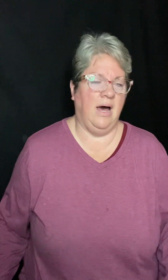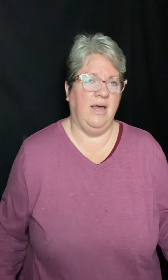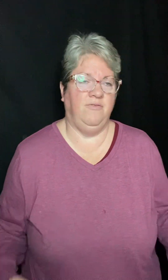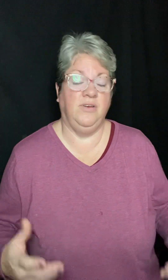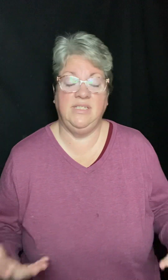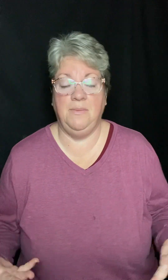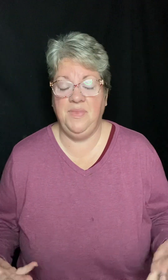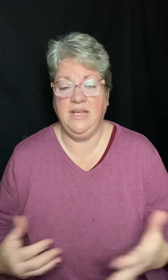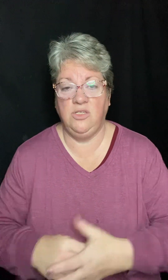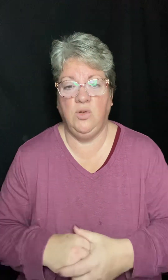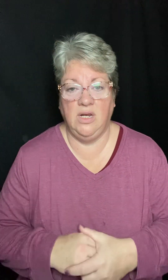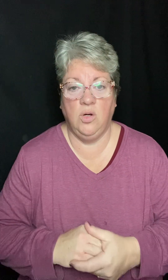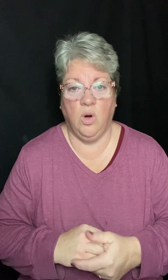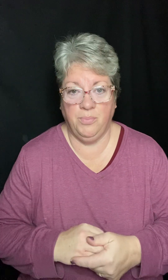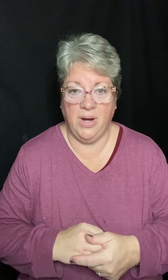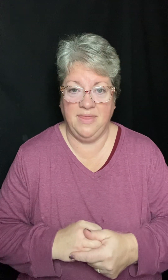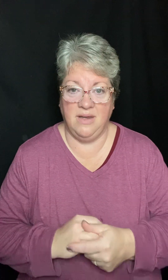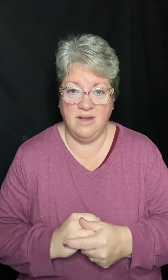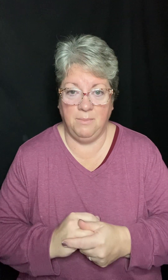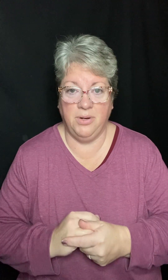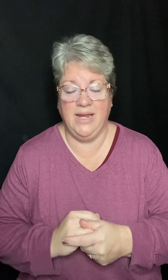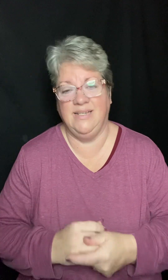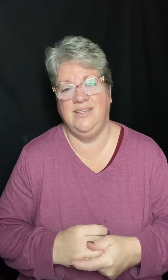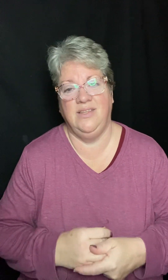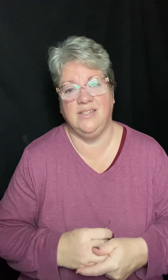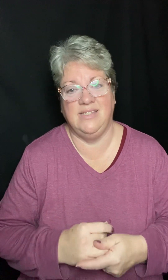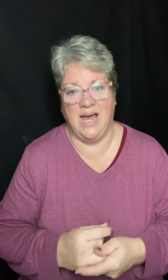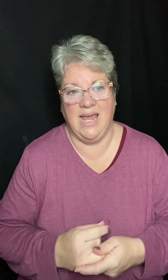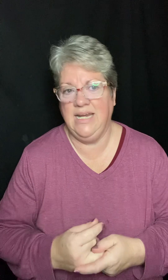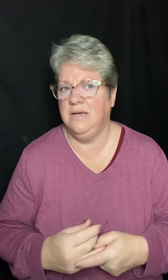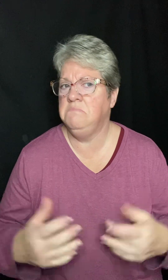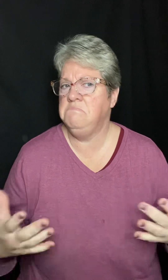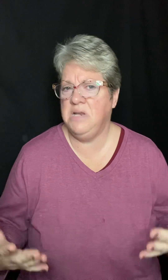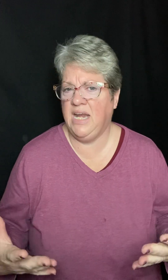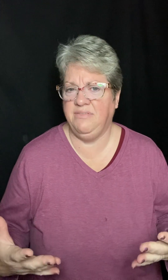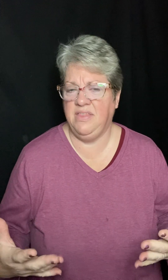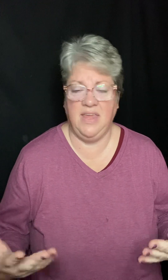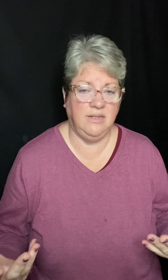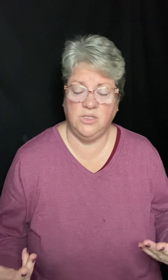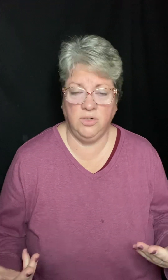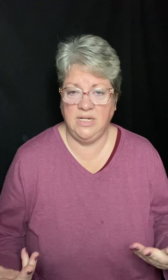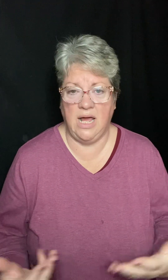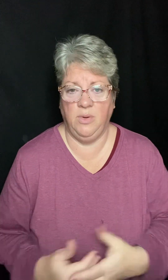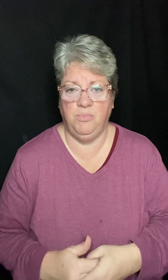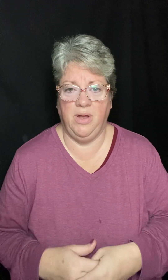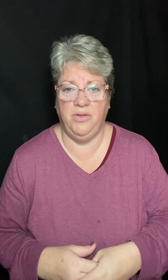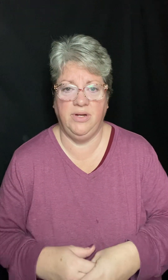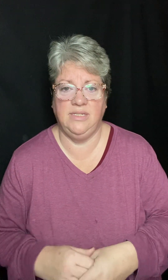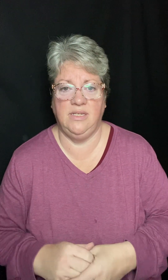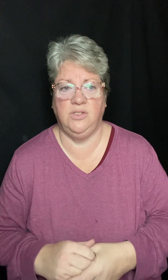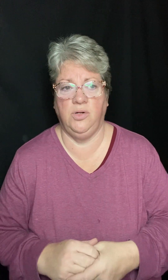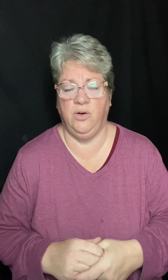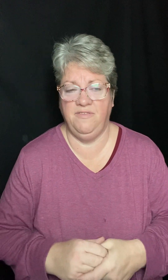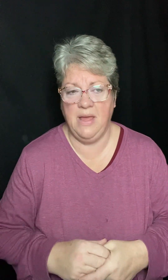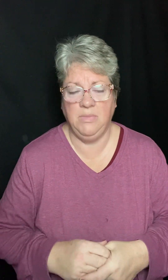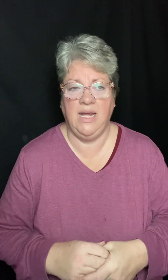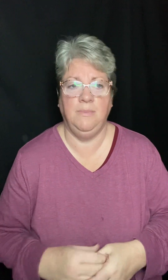For some things, you can incorporate the number into the sign. Not everything, certainly not with brother and sister or family names,